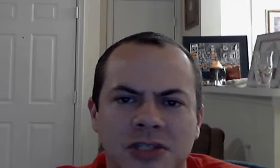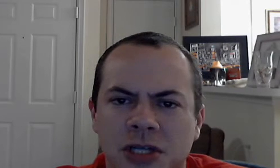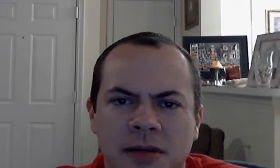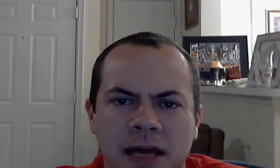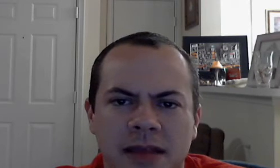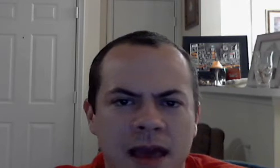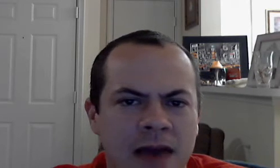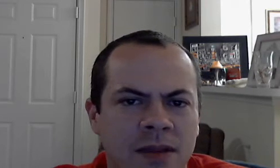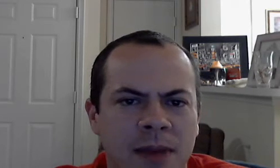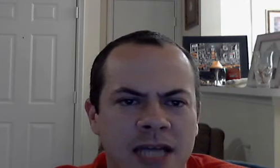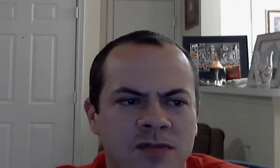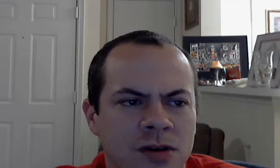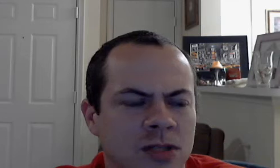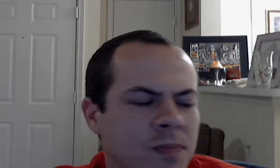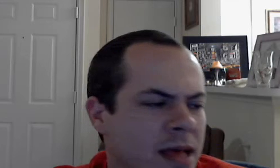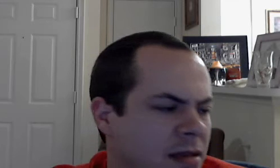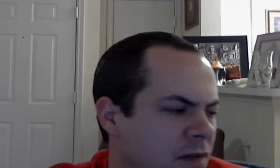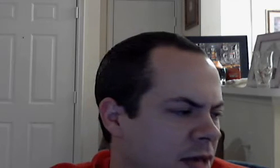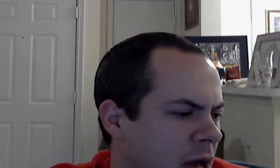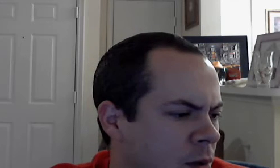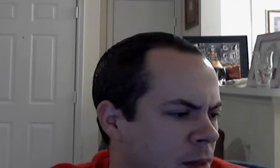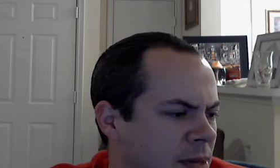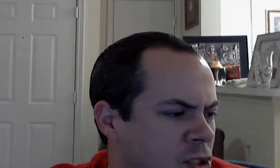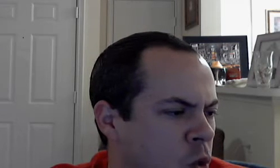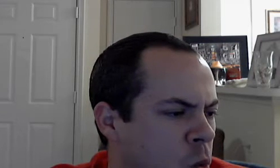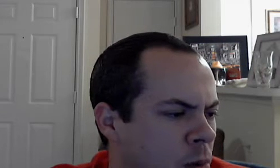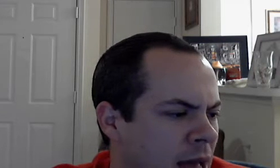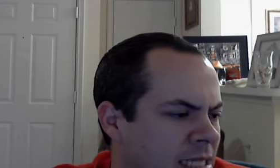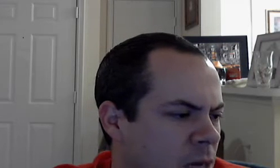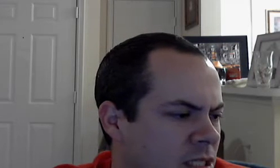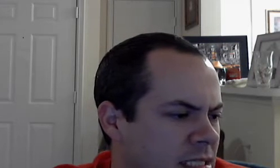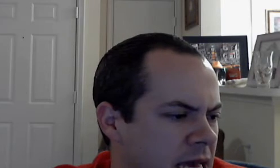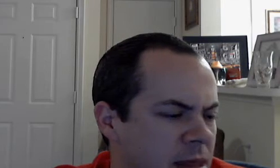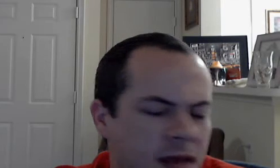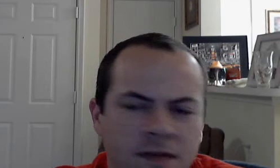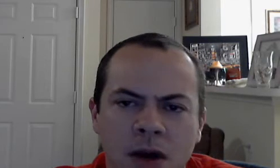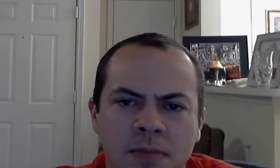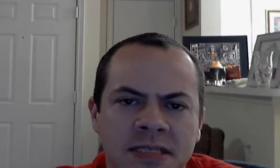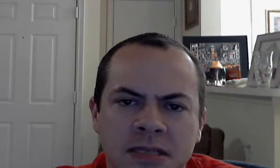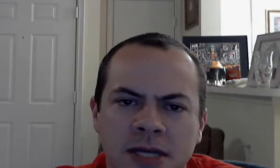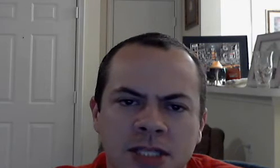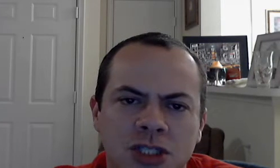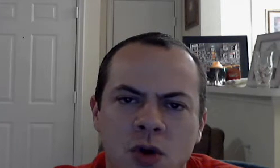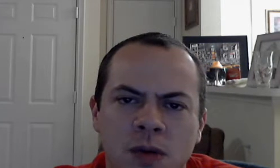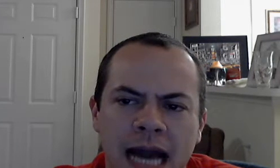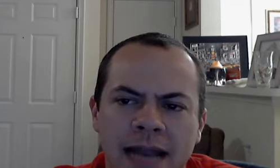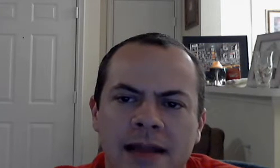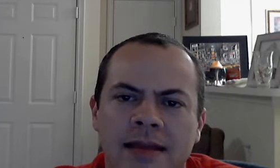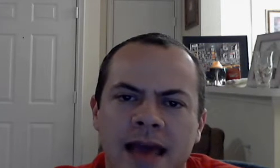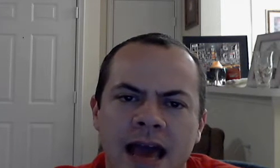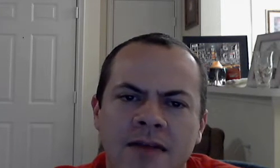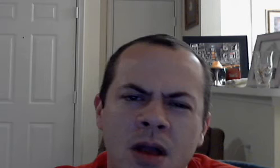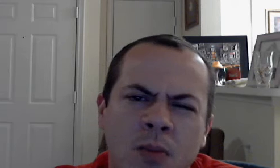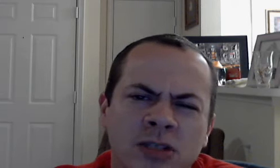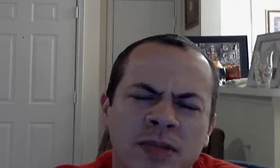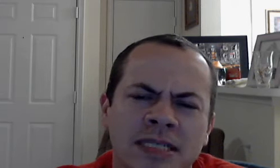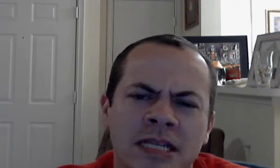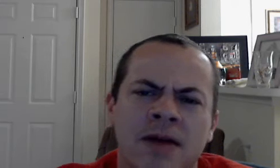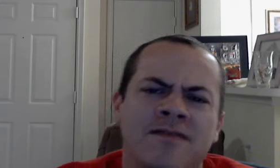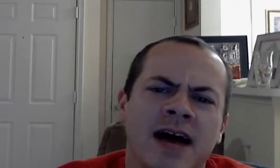this year like they have in the past few years. Definitely got one of the best quarterbacks, I would say, in the NFL. But still, they just don't got it like they have. Point spread's sitting at about